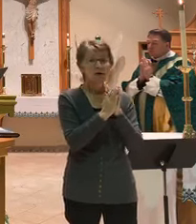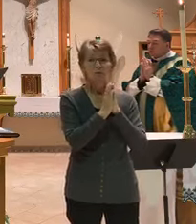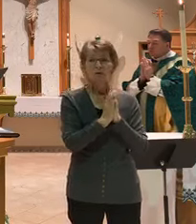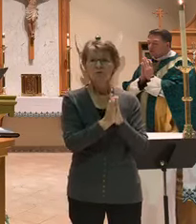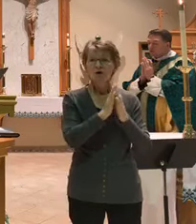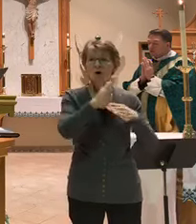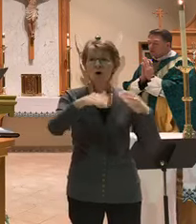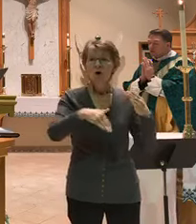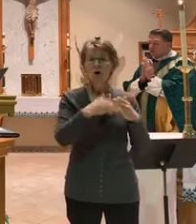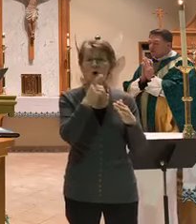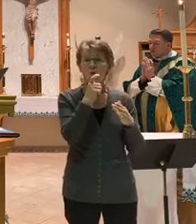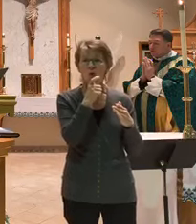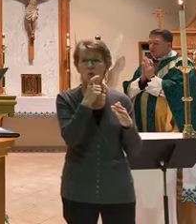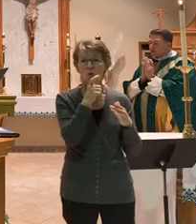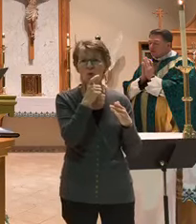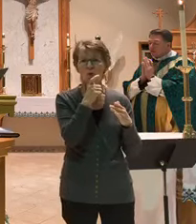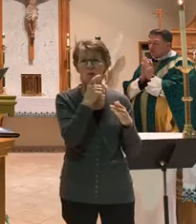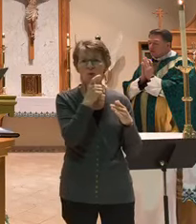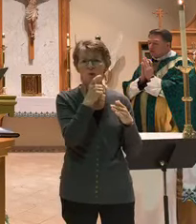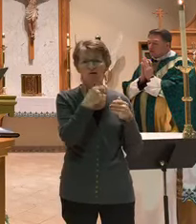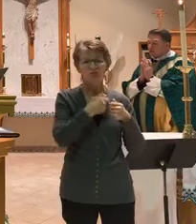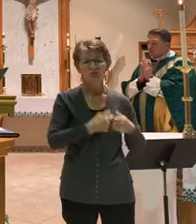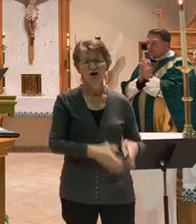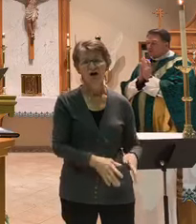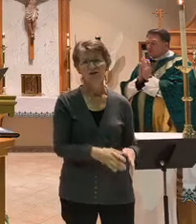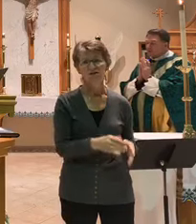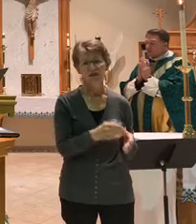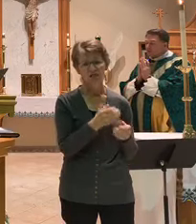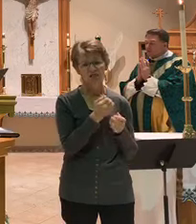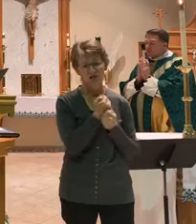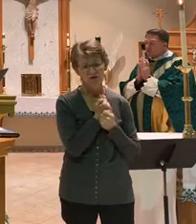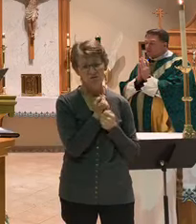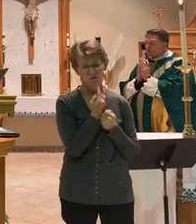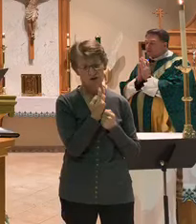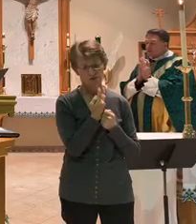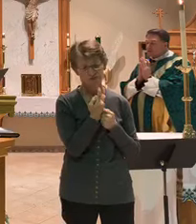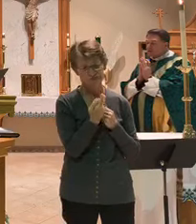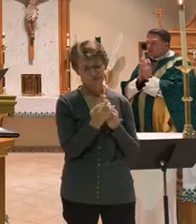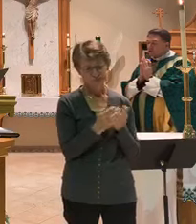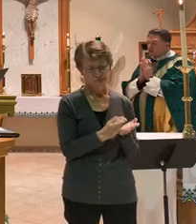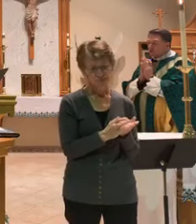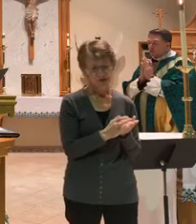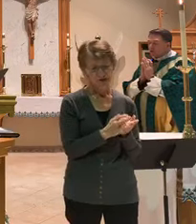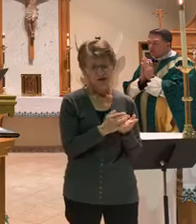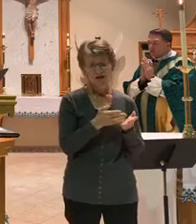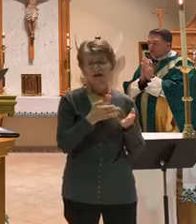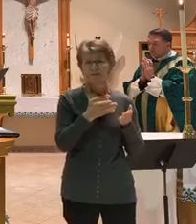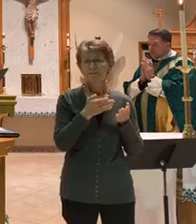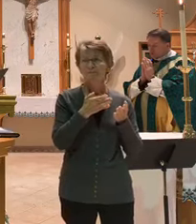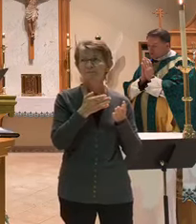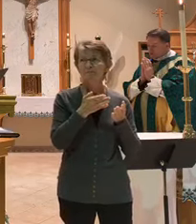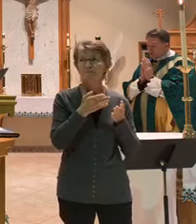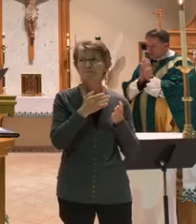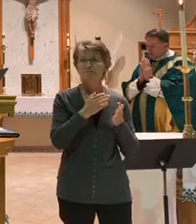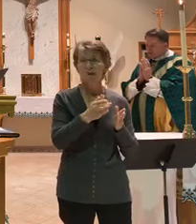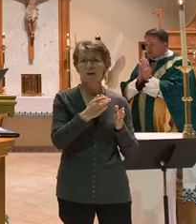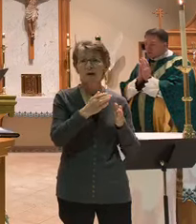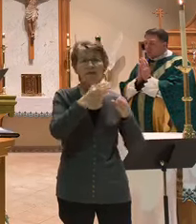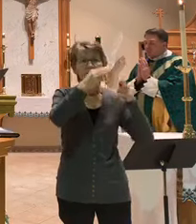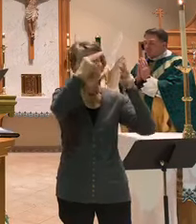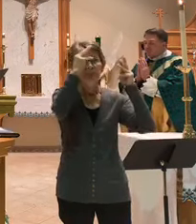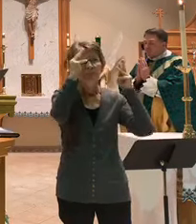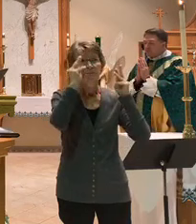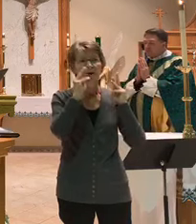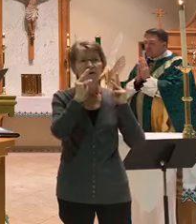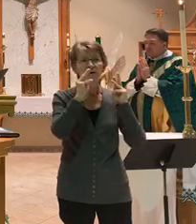For all who are grieving the loss of a loved one, through the intercession of Our Lady of Sorrows,